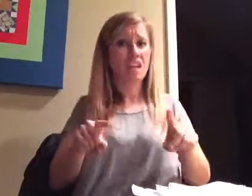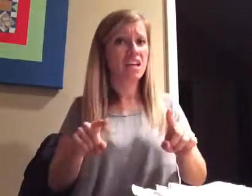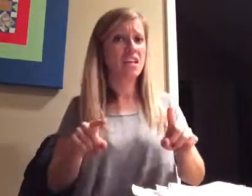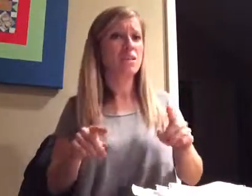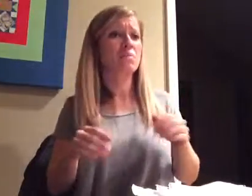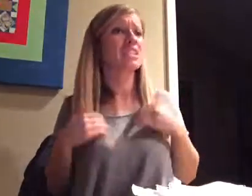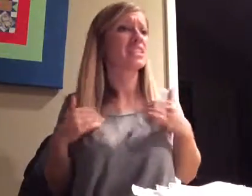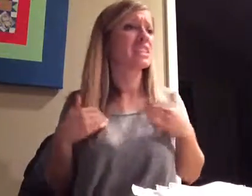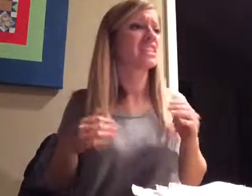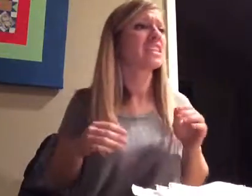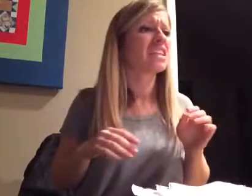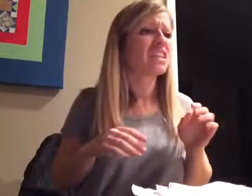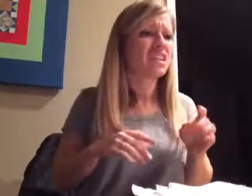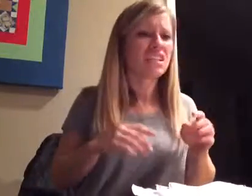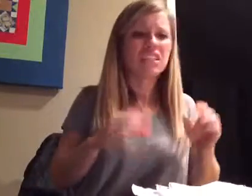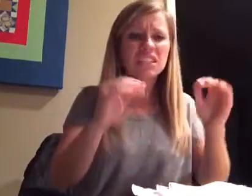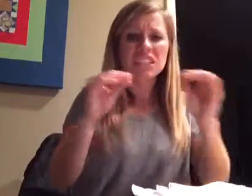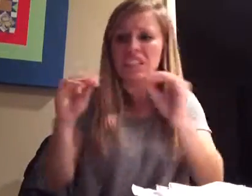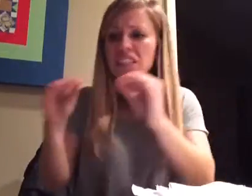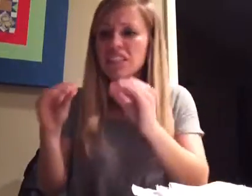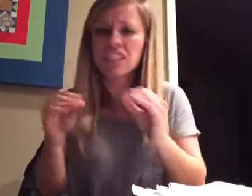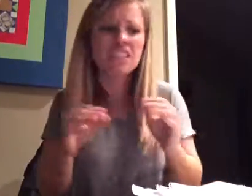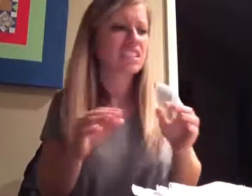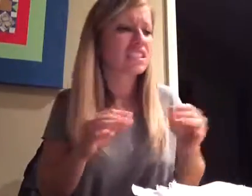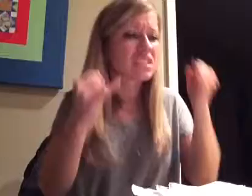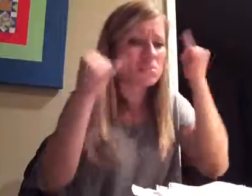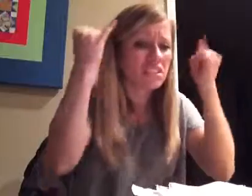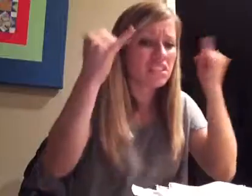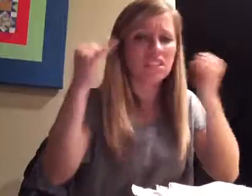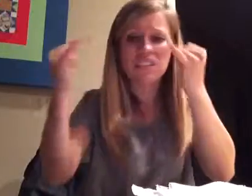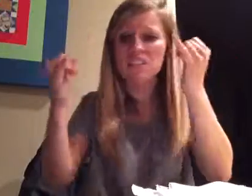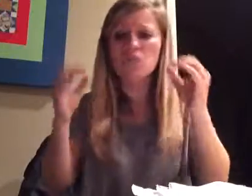imagination. We are still far from that goal.